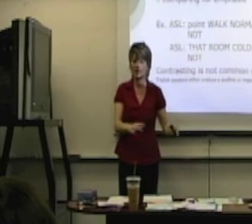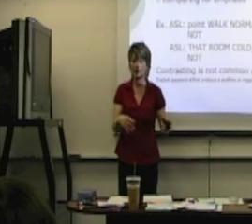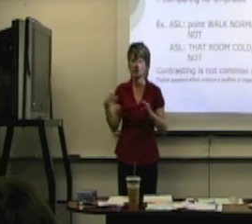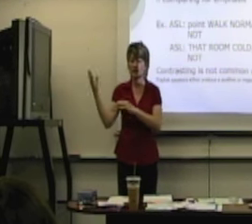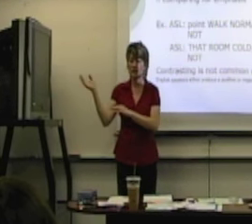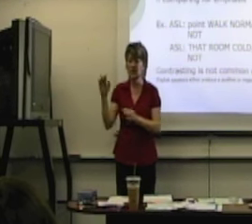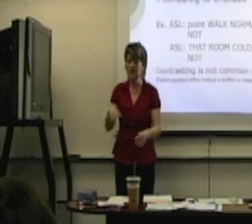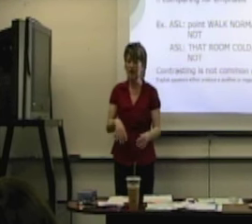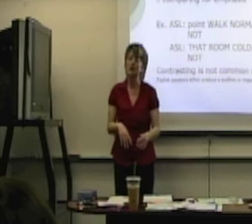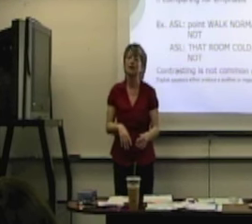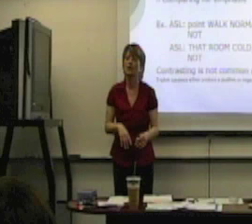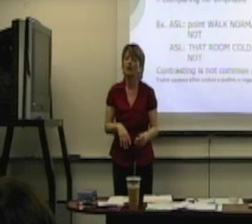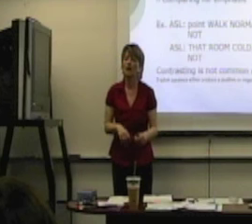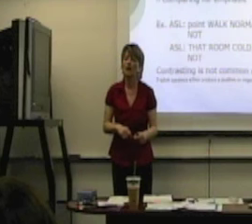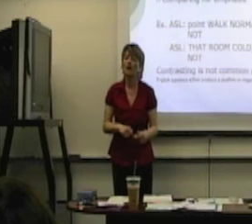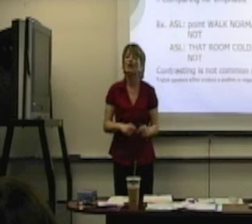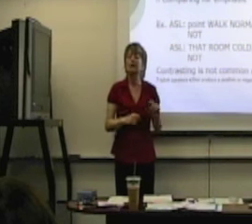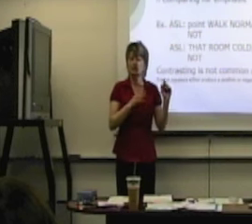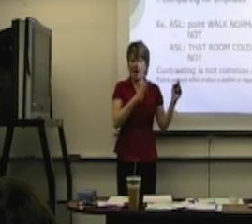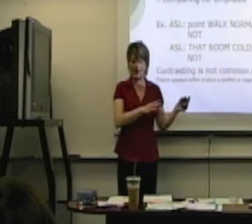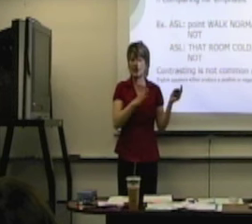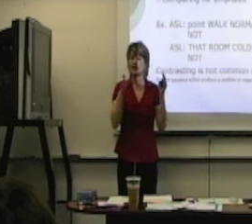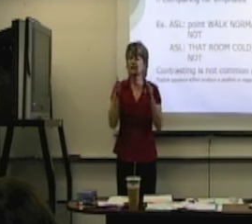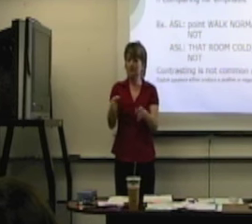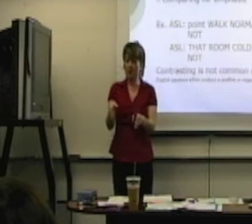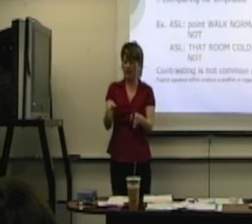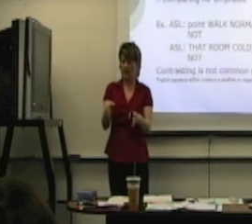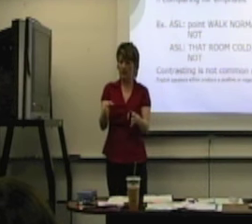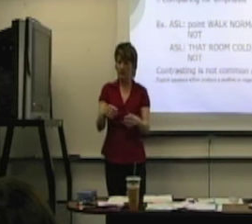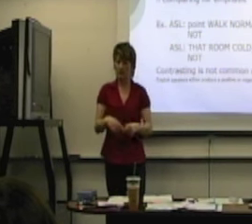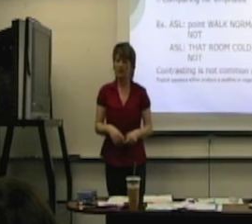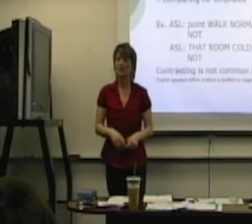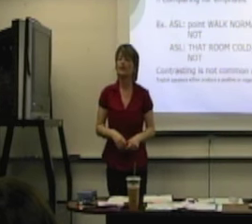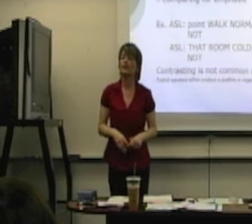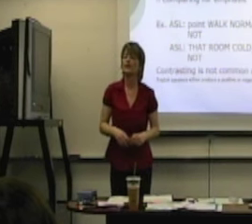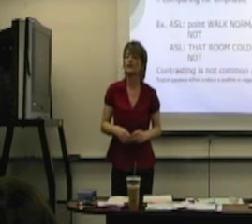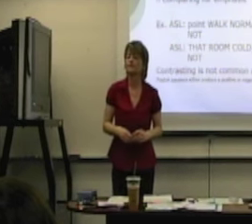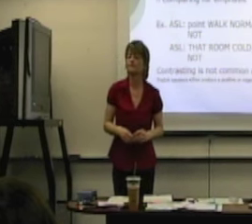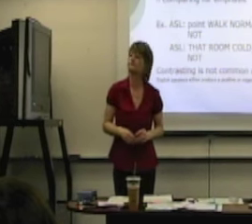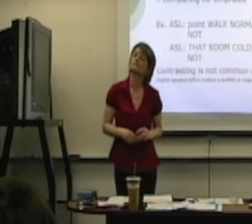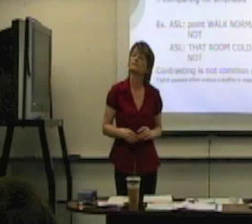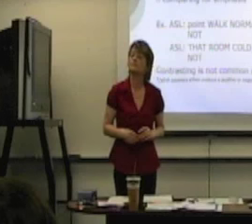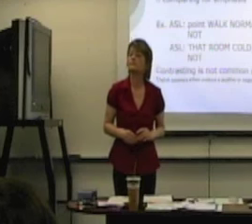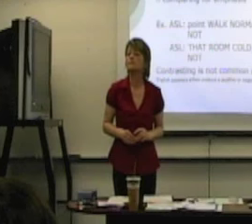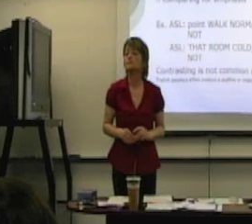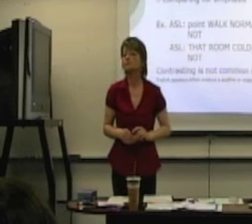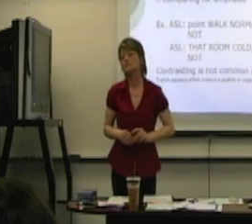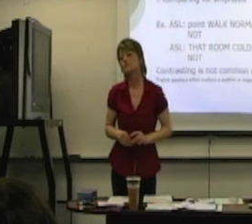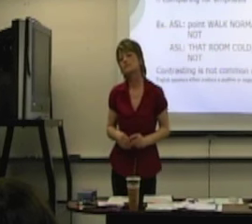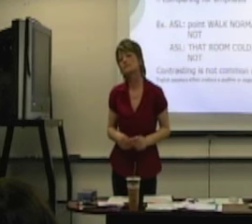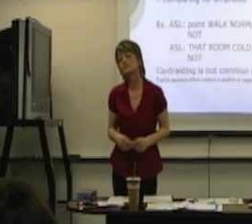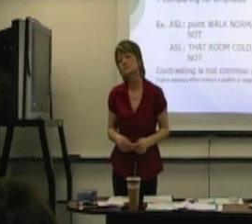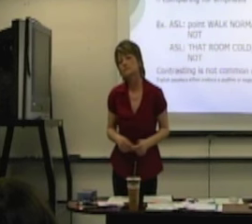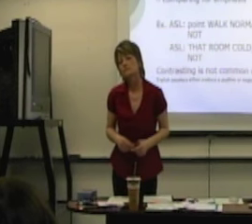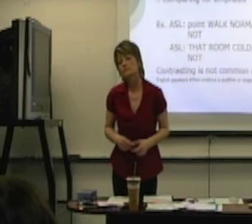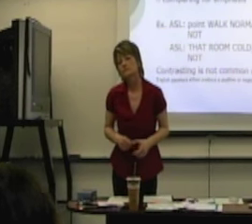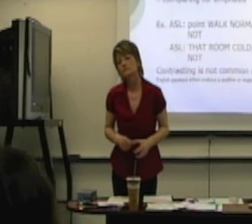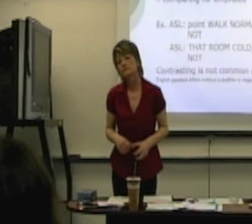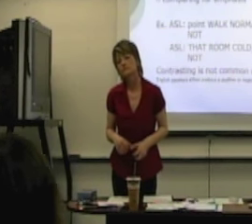English or English to ASL? ASL to English. ASL into spoken English. Like, is there a like? I feel like I could be interpreting blah blah blah blah